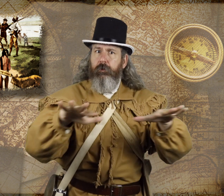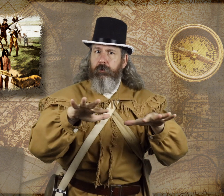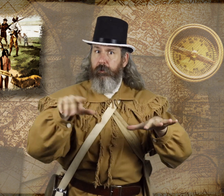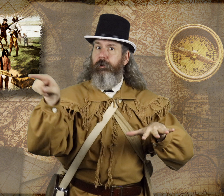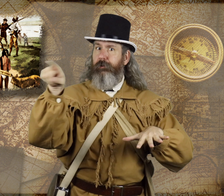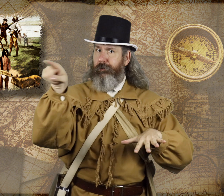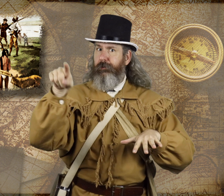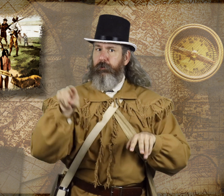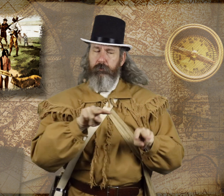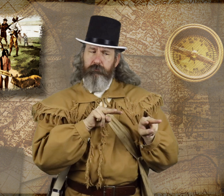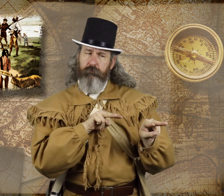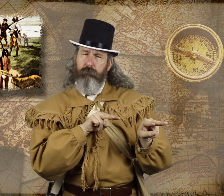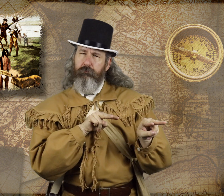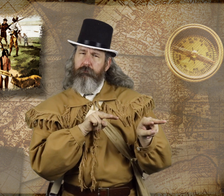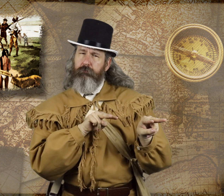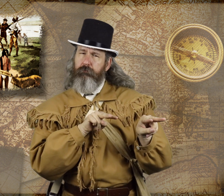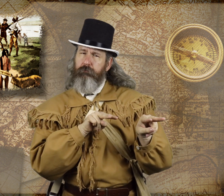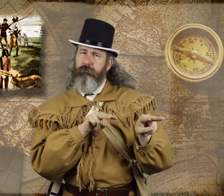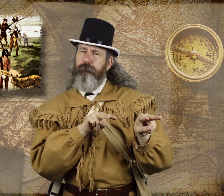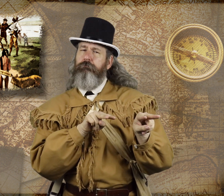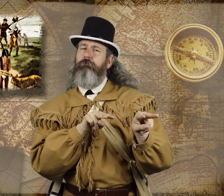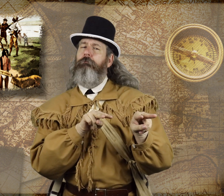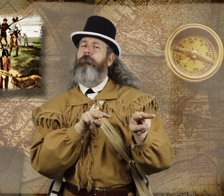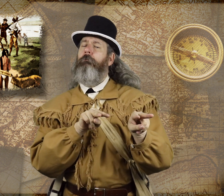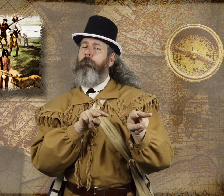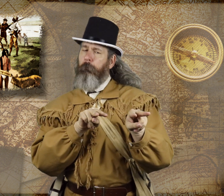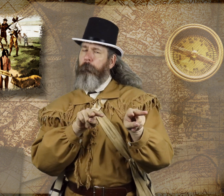As the group made its way across the territories where they lived,